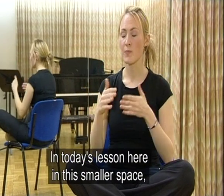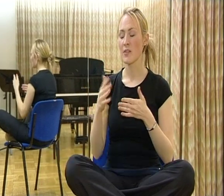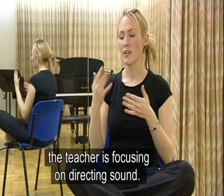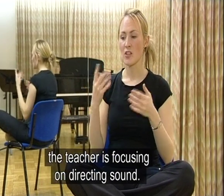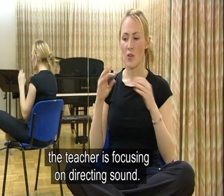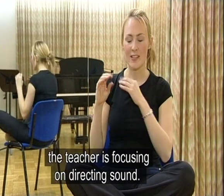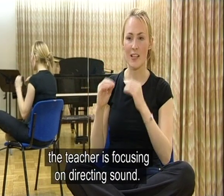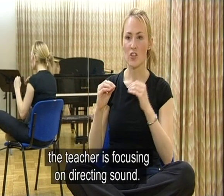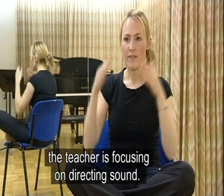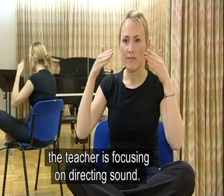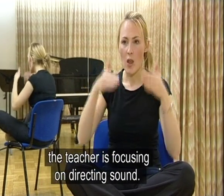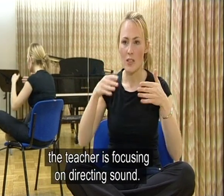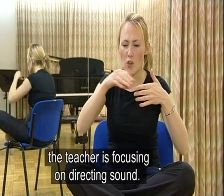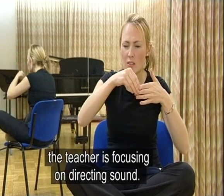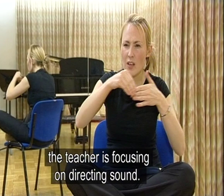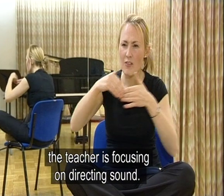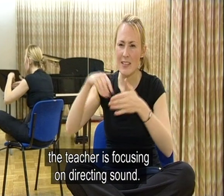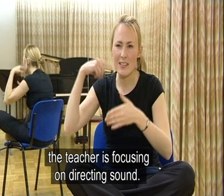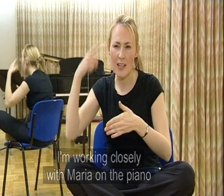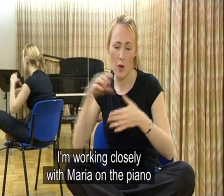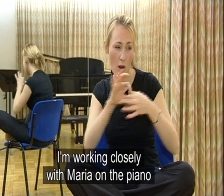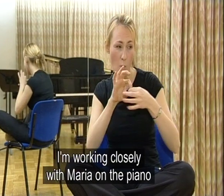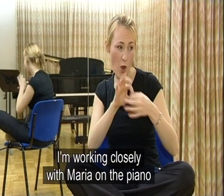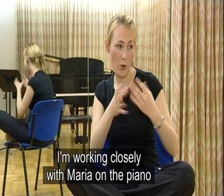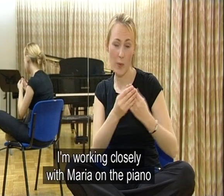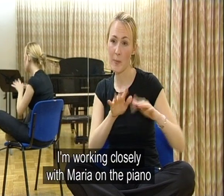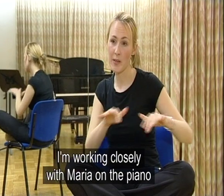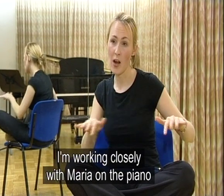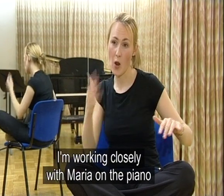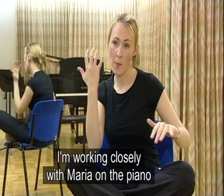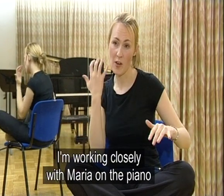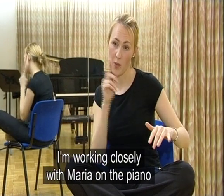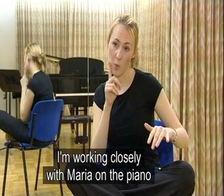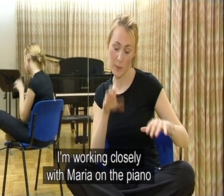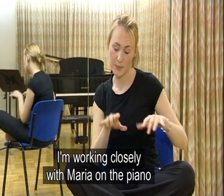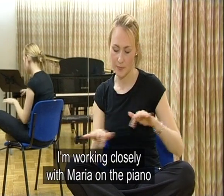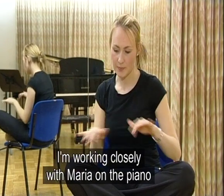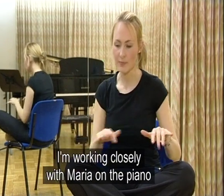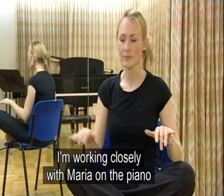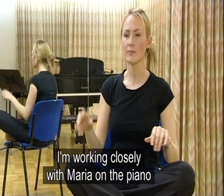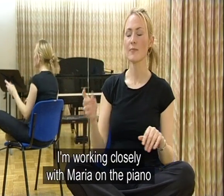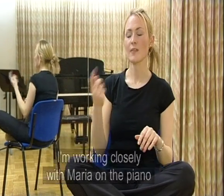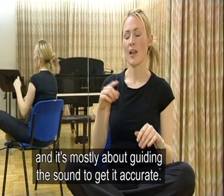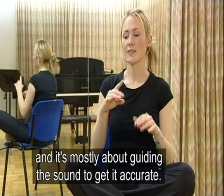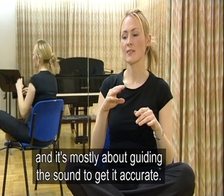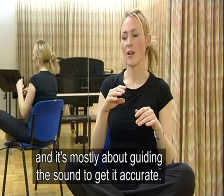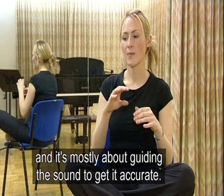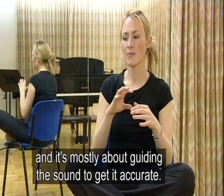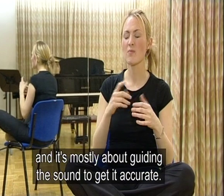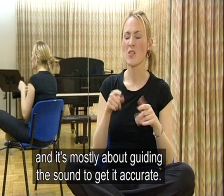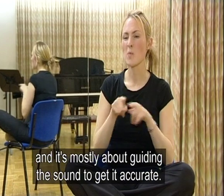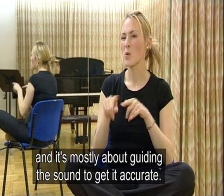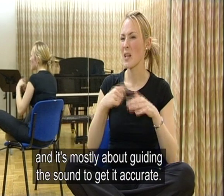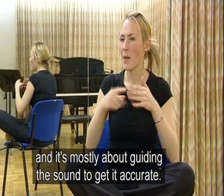smaller space, the teacher is focused in on directing sound. I'm working closely with Maria on the piano, and